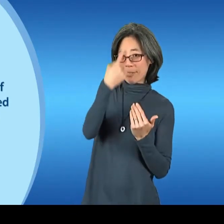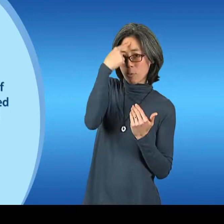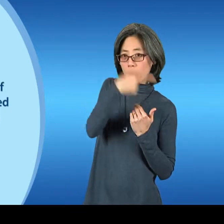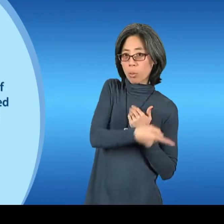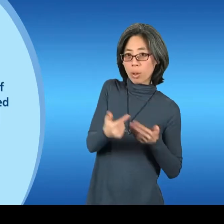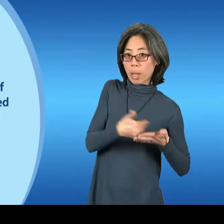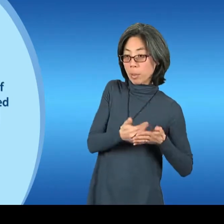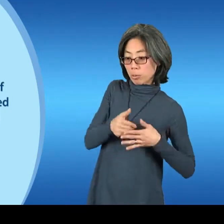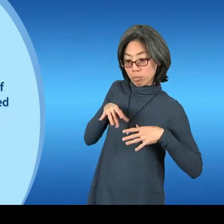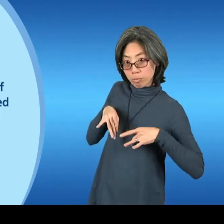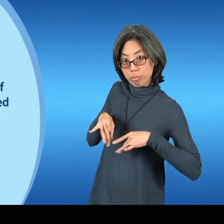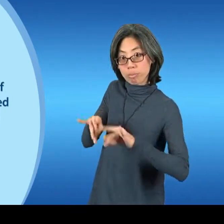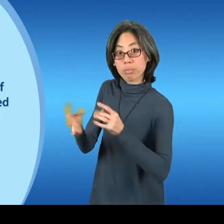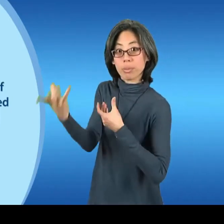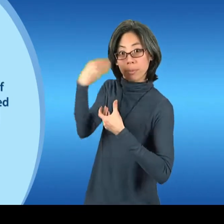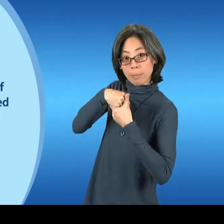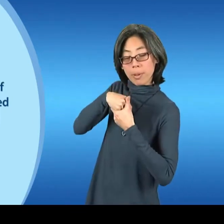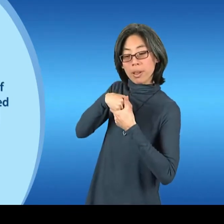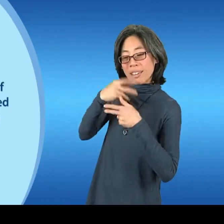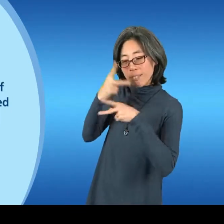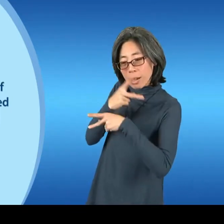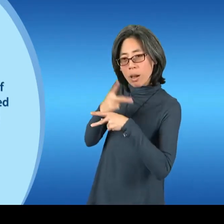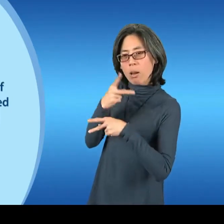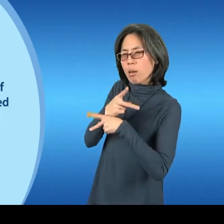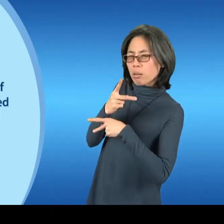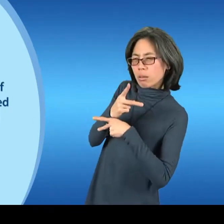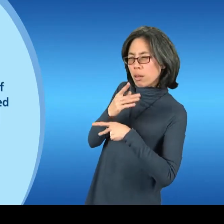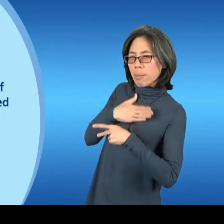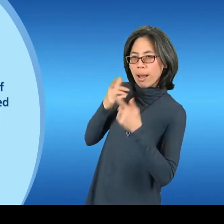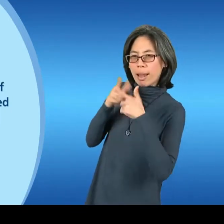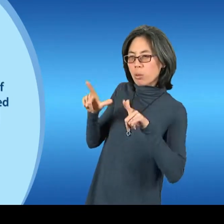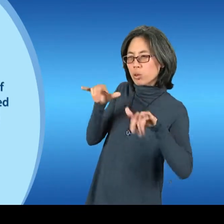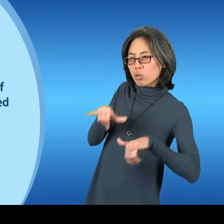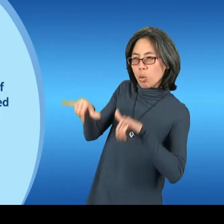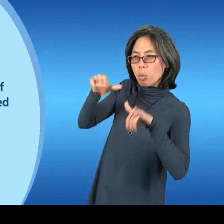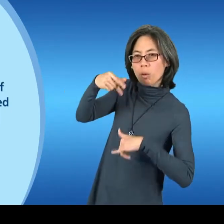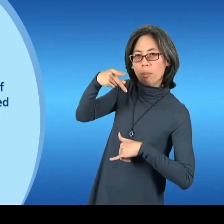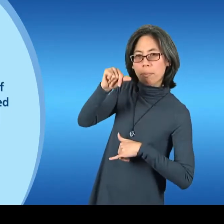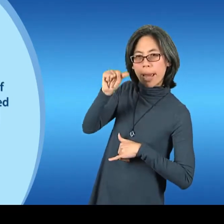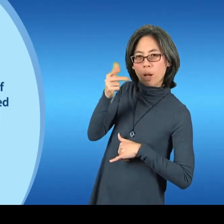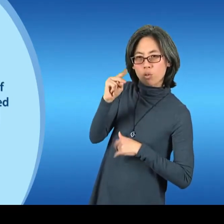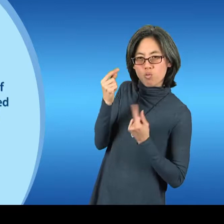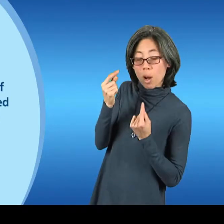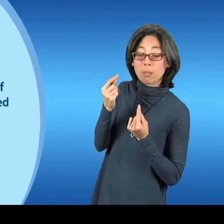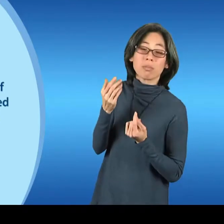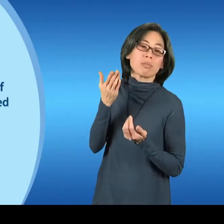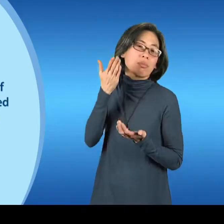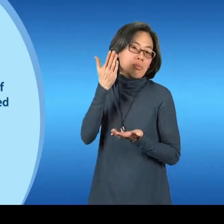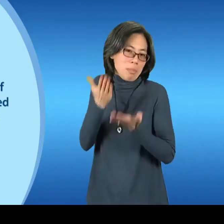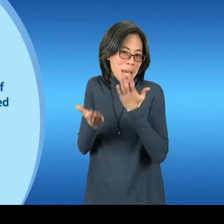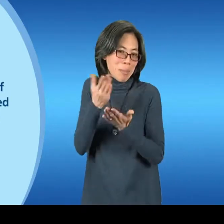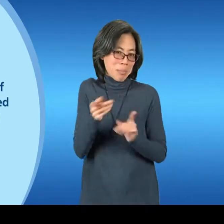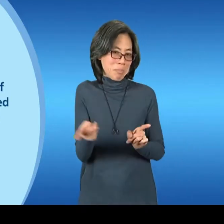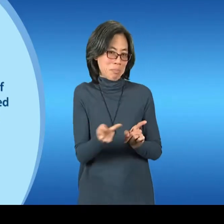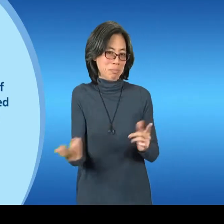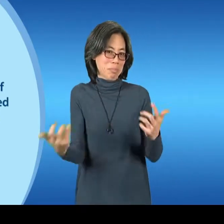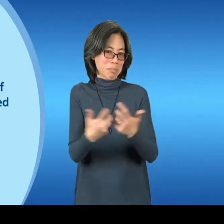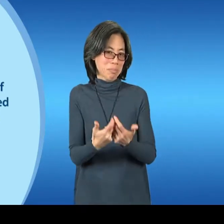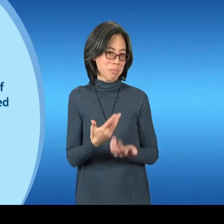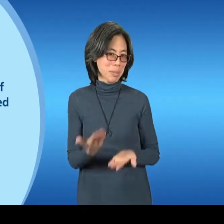the language. Remember that they're trying to find the patterns, the most salient patterns of their language, so child-directed signing